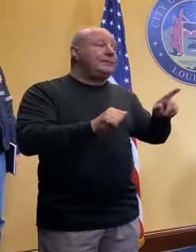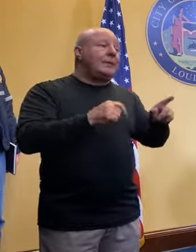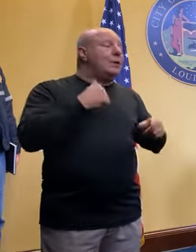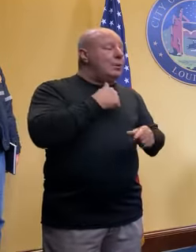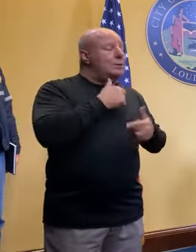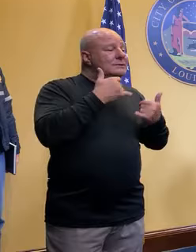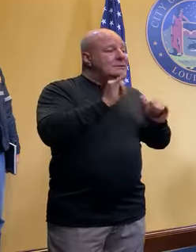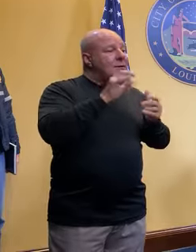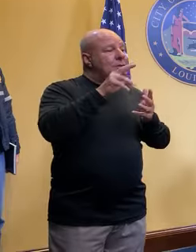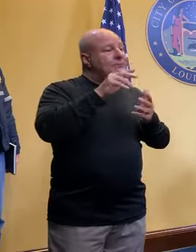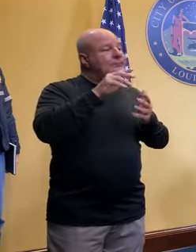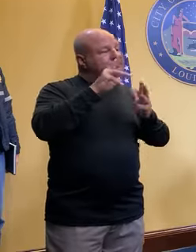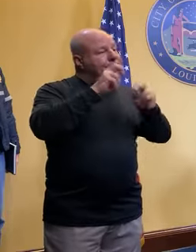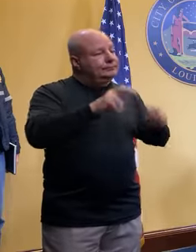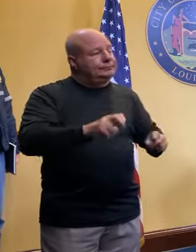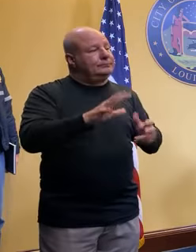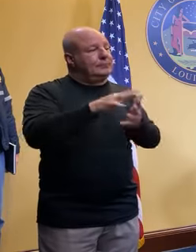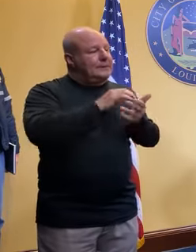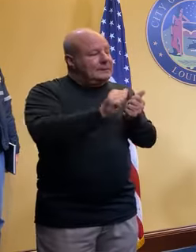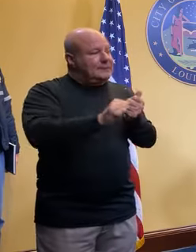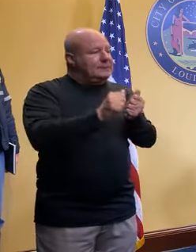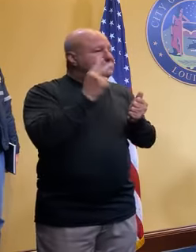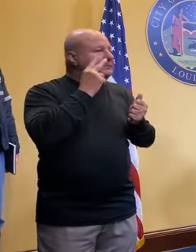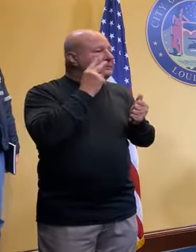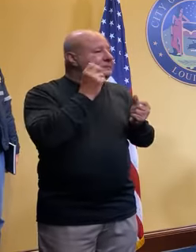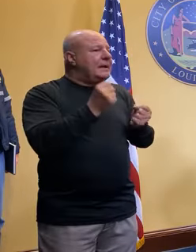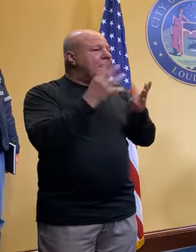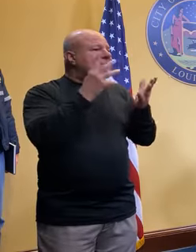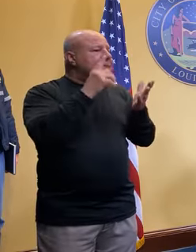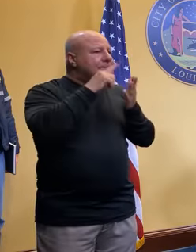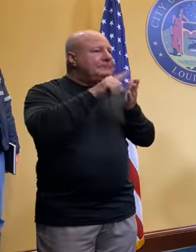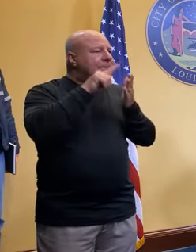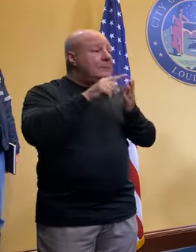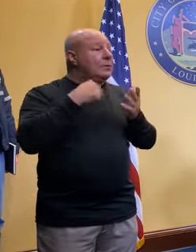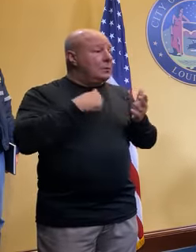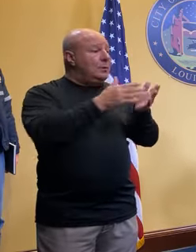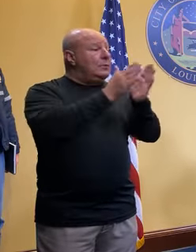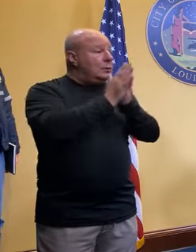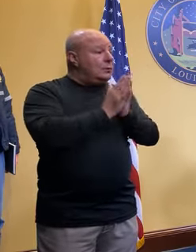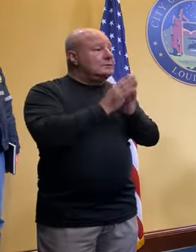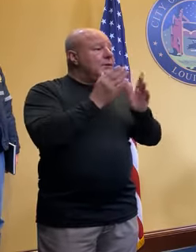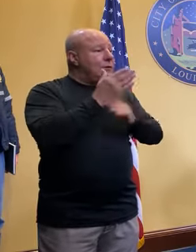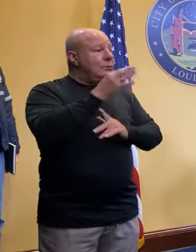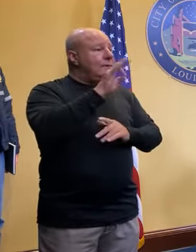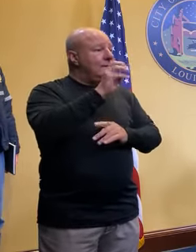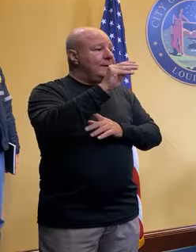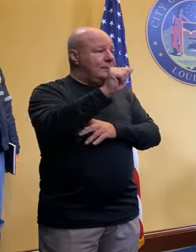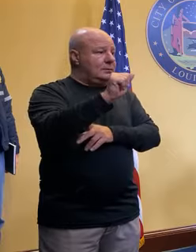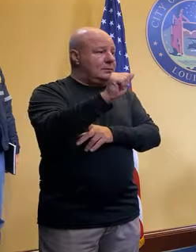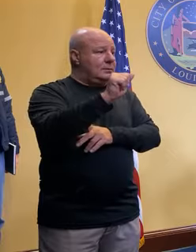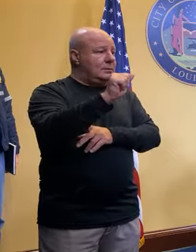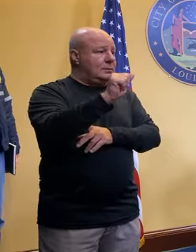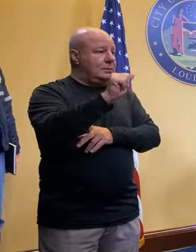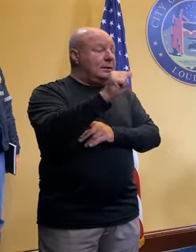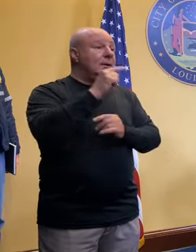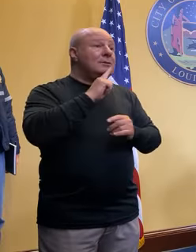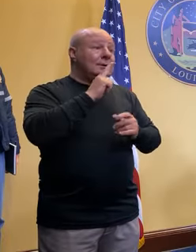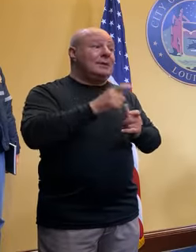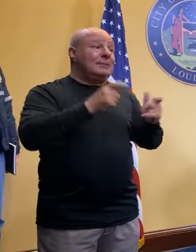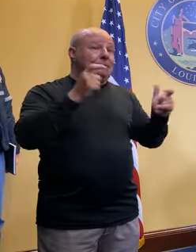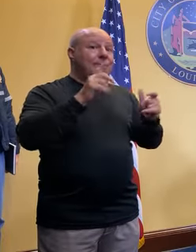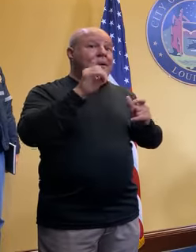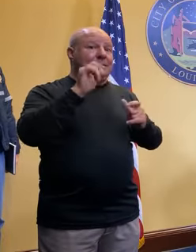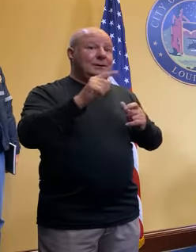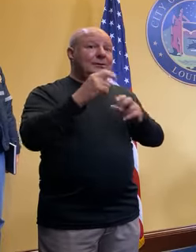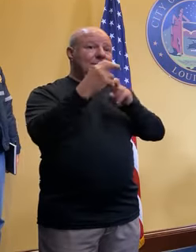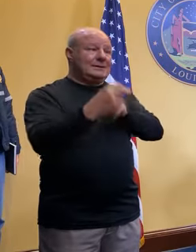right now. We have requested through FEMA, that was one of the reasons, meeting with, and it's a big deal to be sitting with our